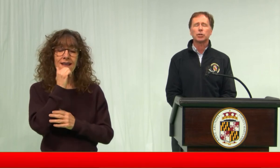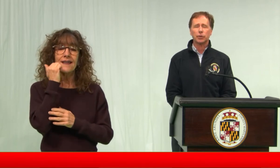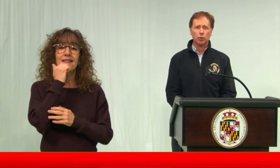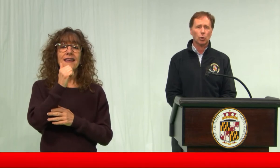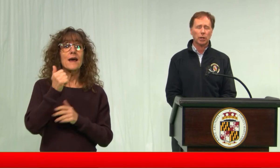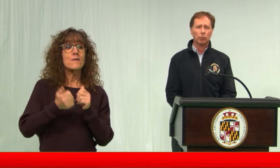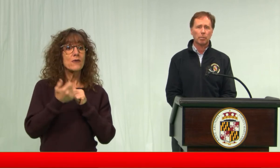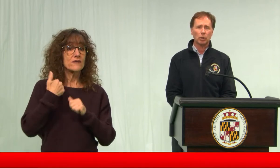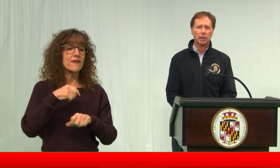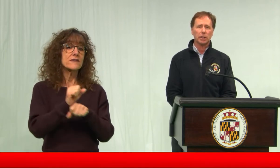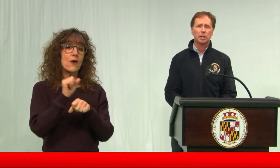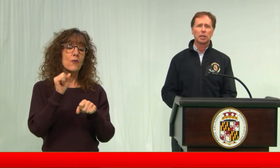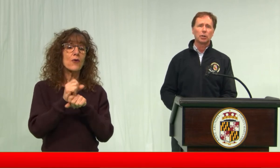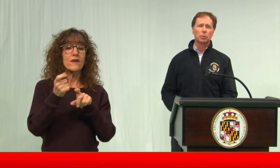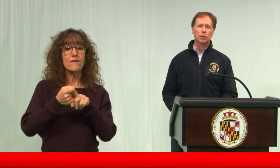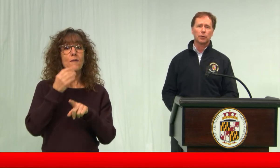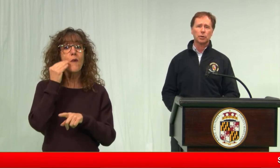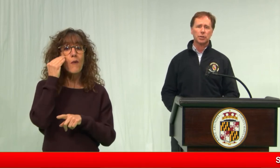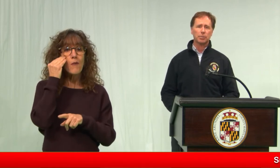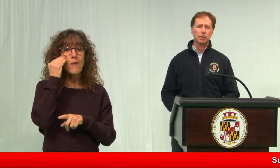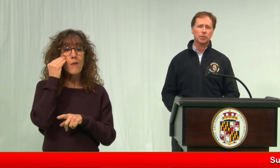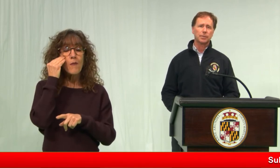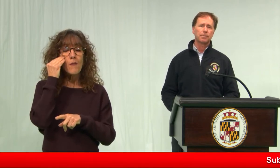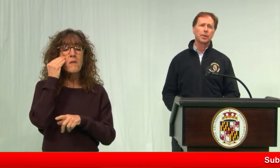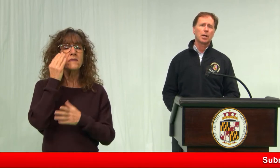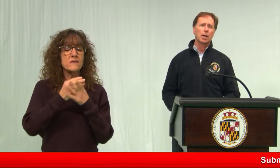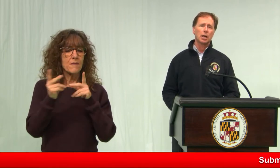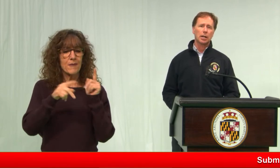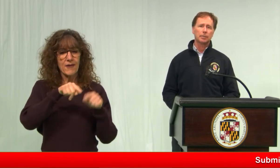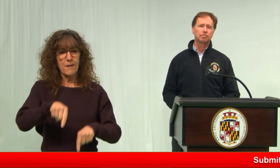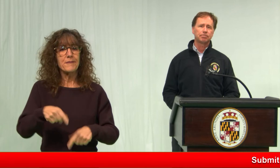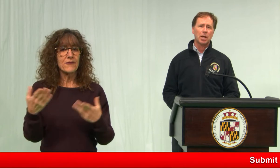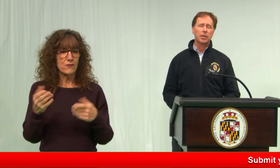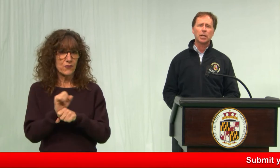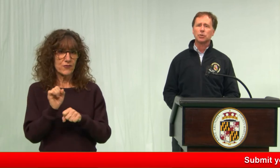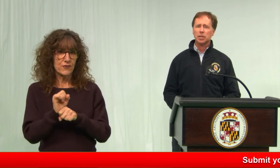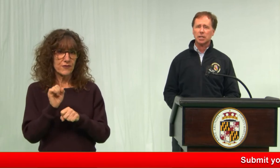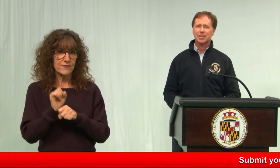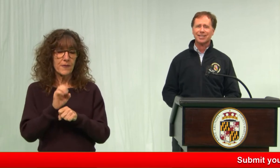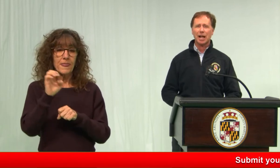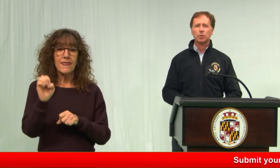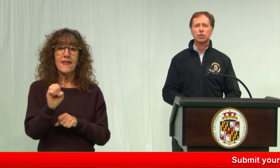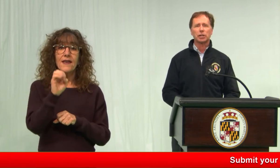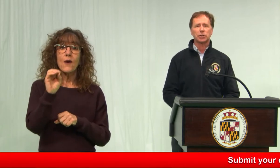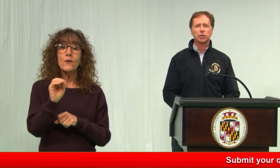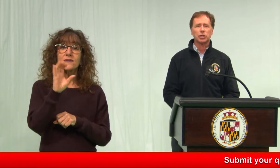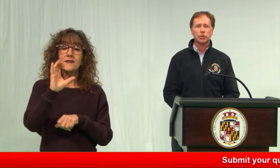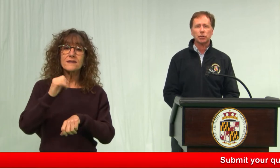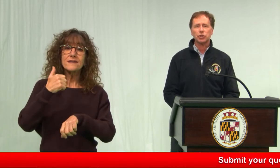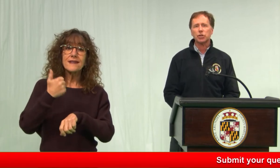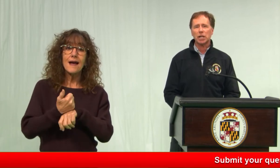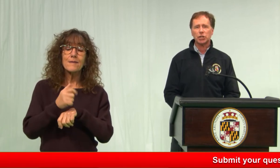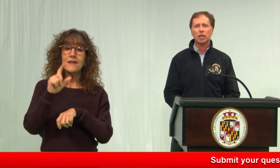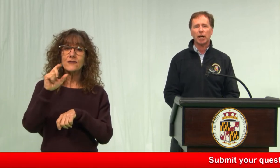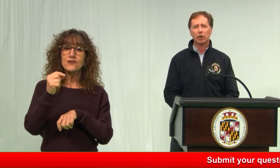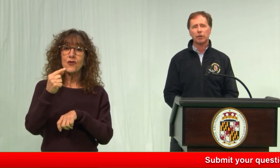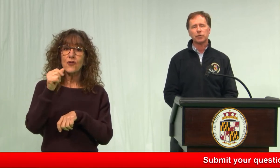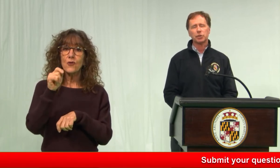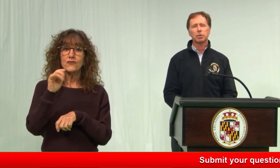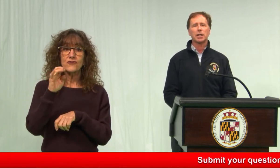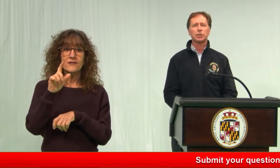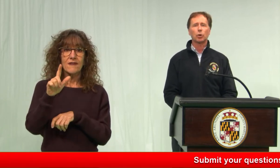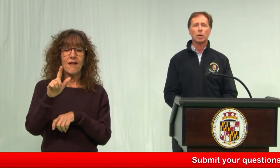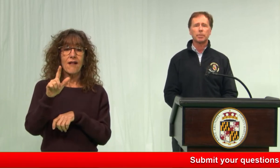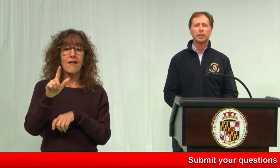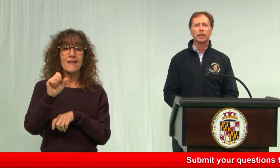and most of us are working remotely with a few exceptions. The EOC has established a logistical staging area